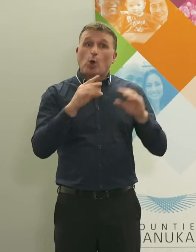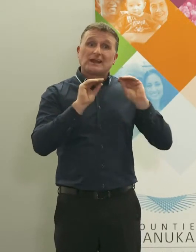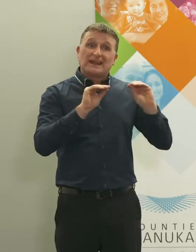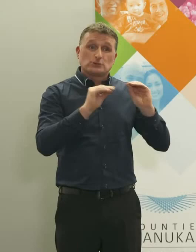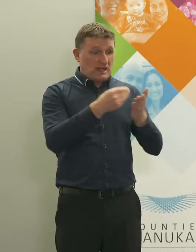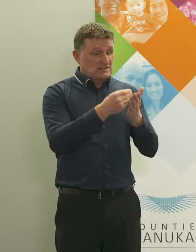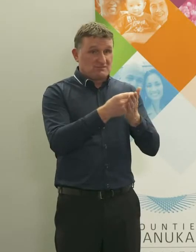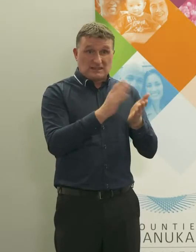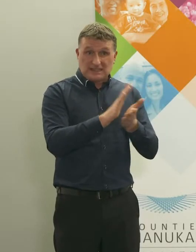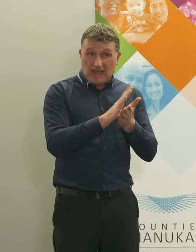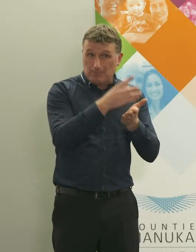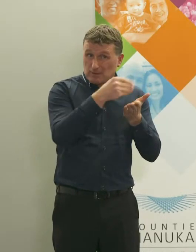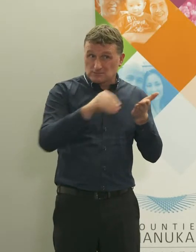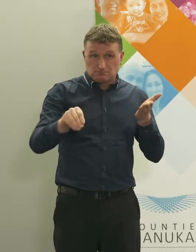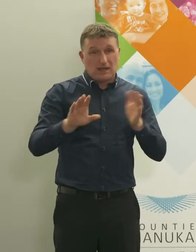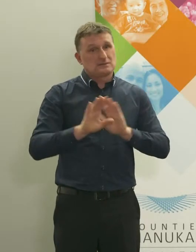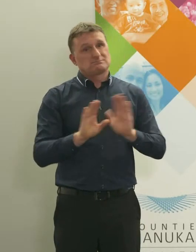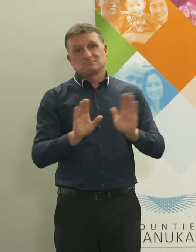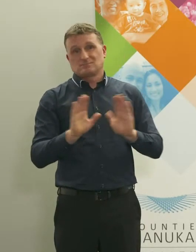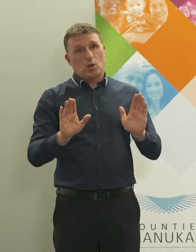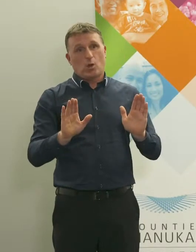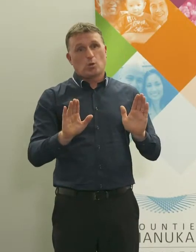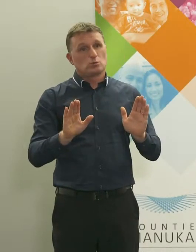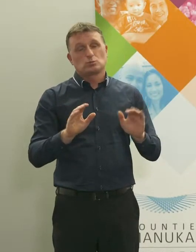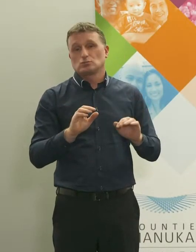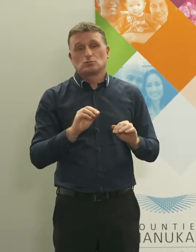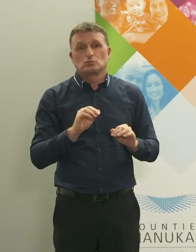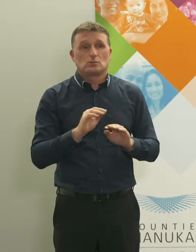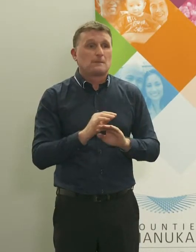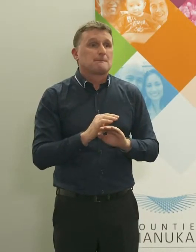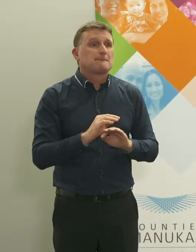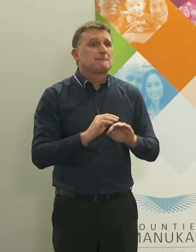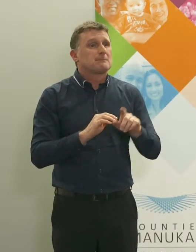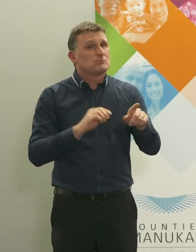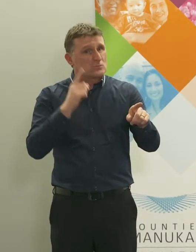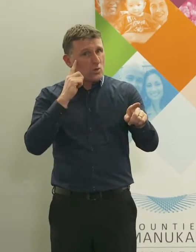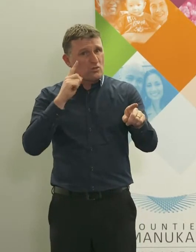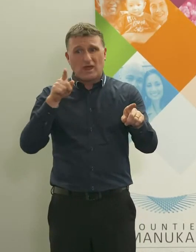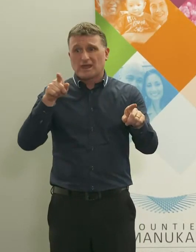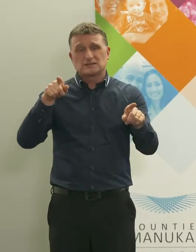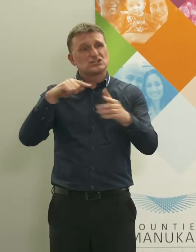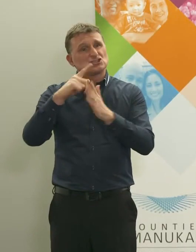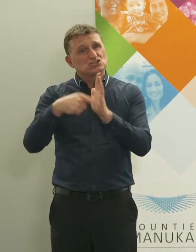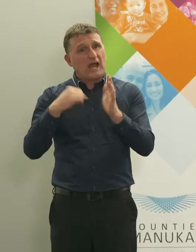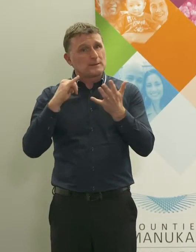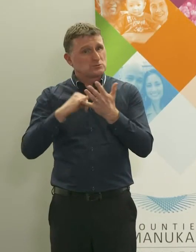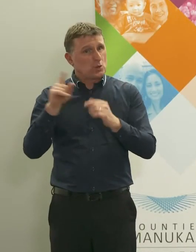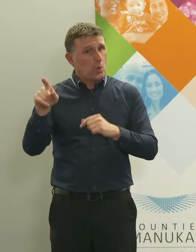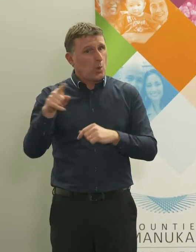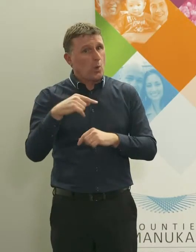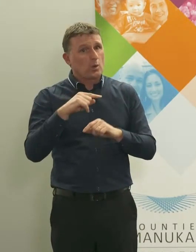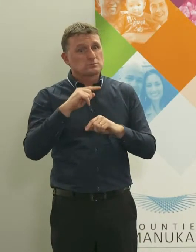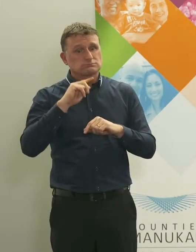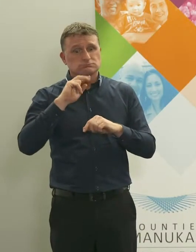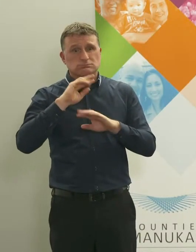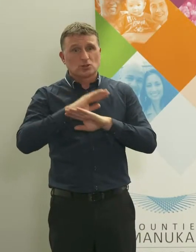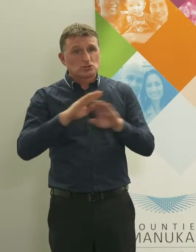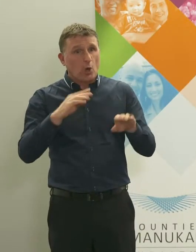It's not something that we would fund through Vote Education. Do you think that Shaw isn't telling the truth? Look, he can